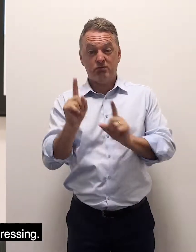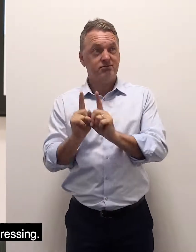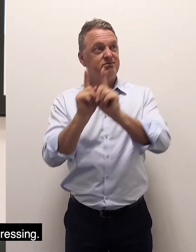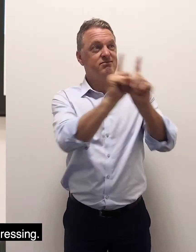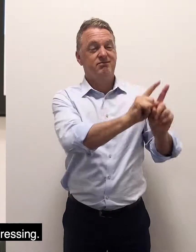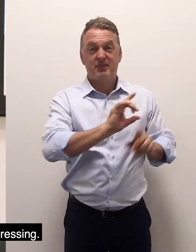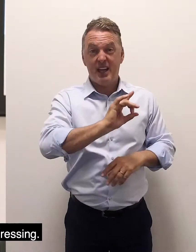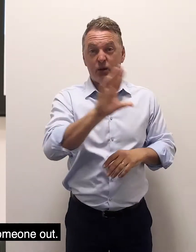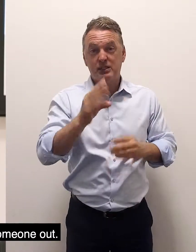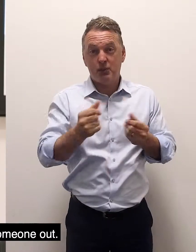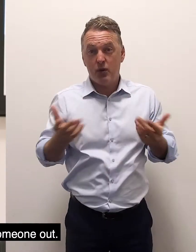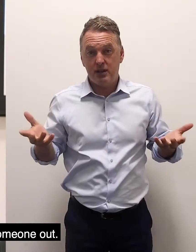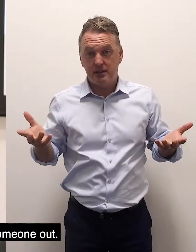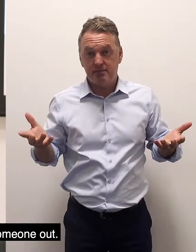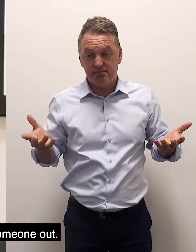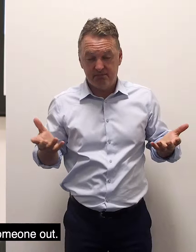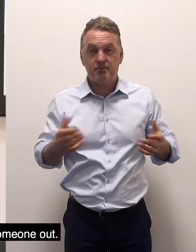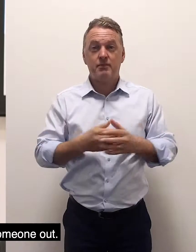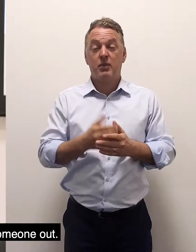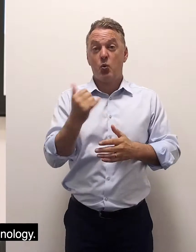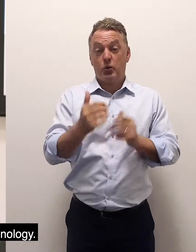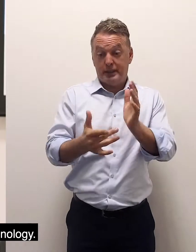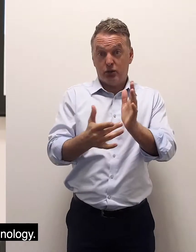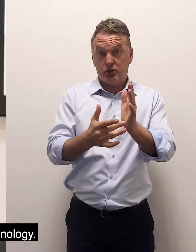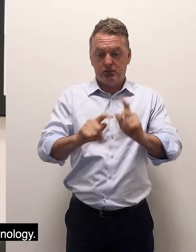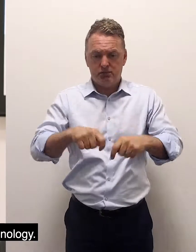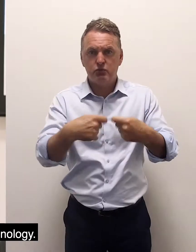washing, dressing. It might be taking someone out.